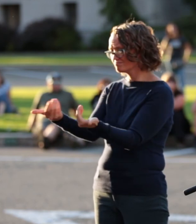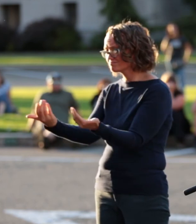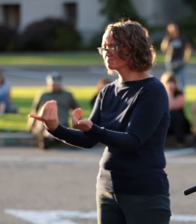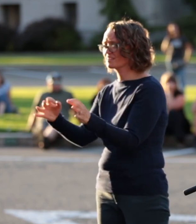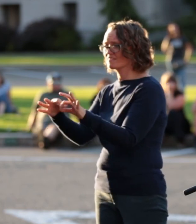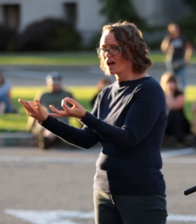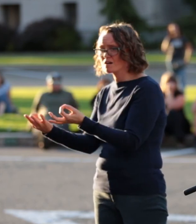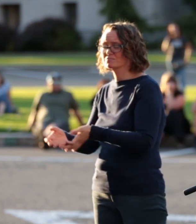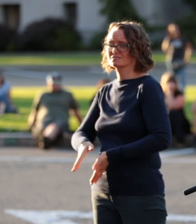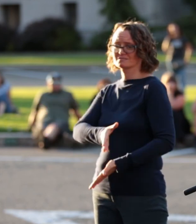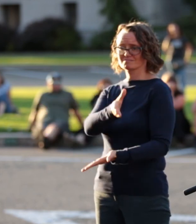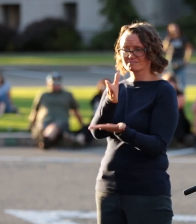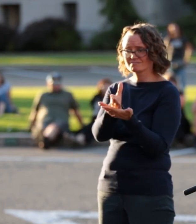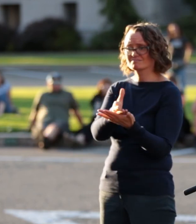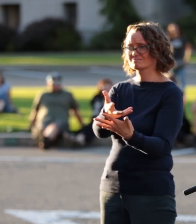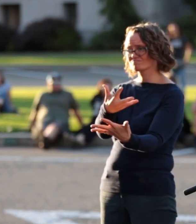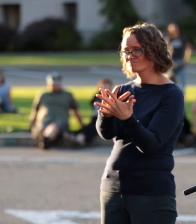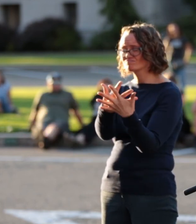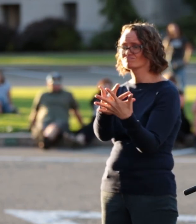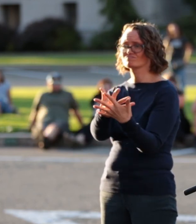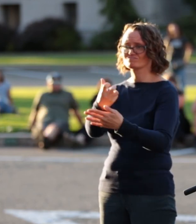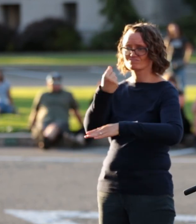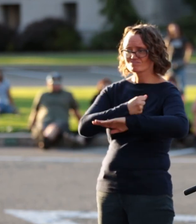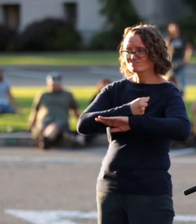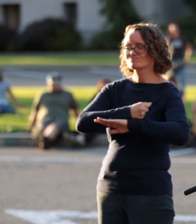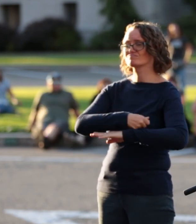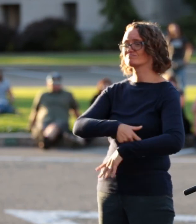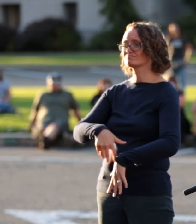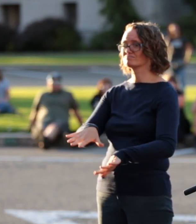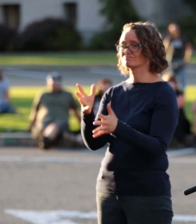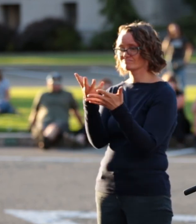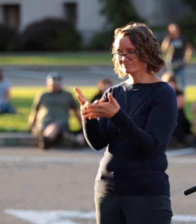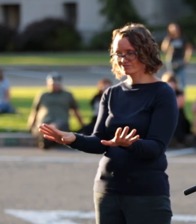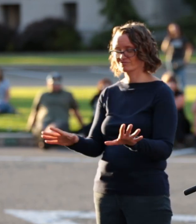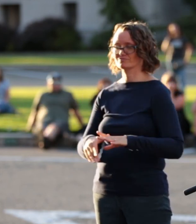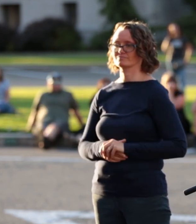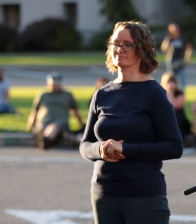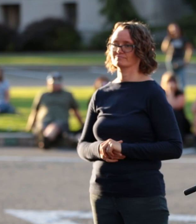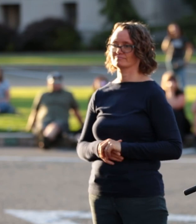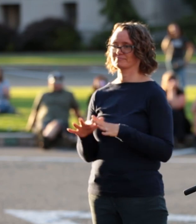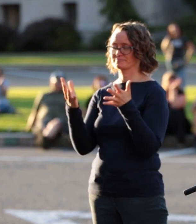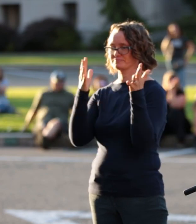no more detentions, no more raids. End it now.